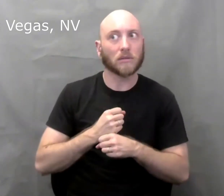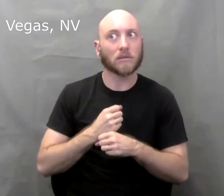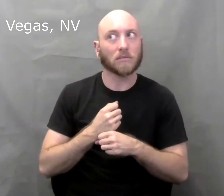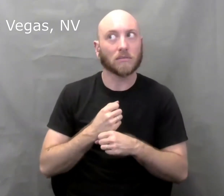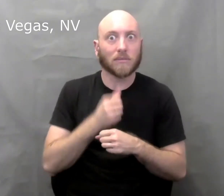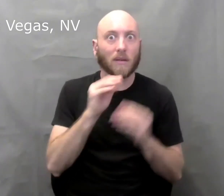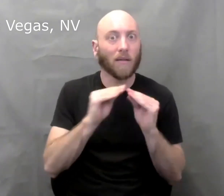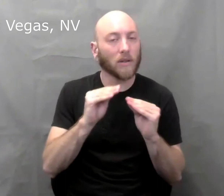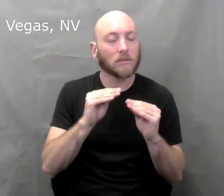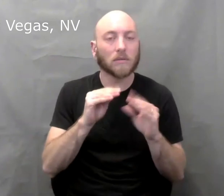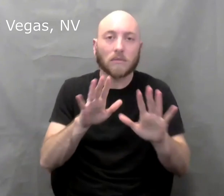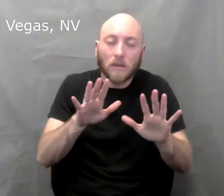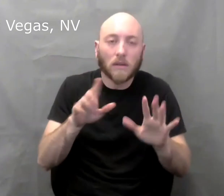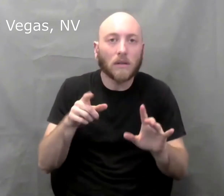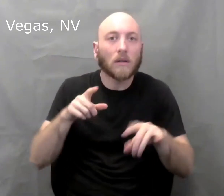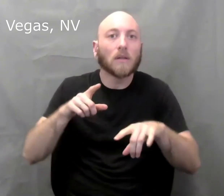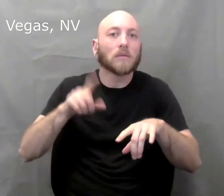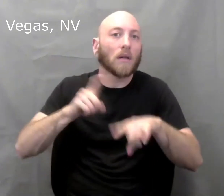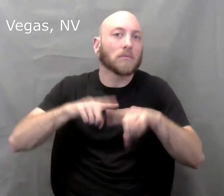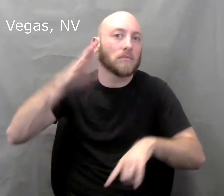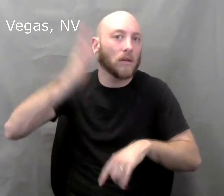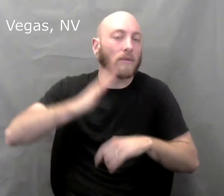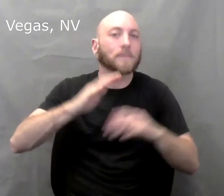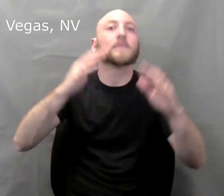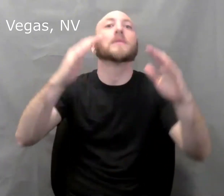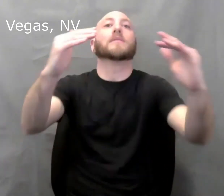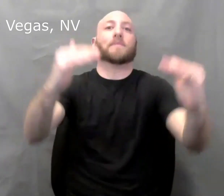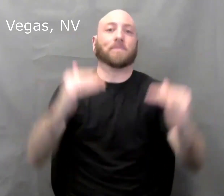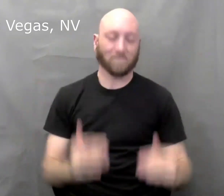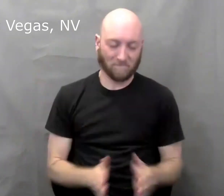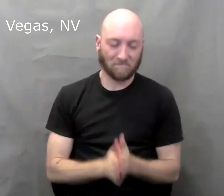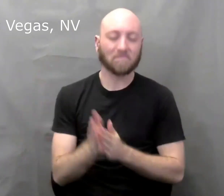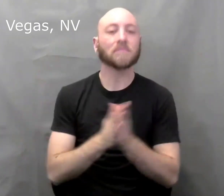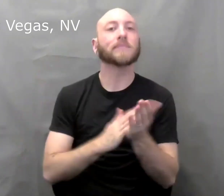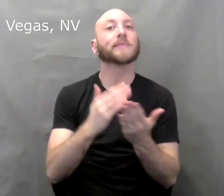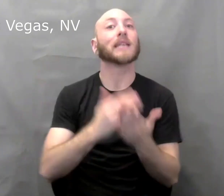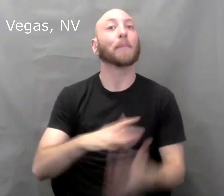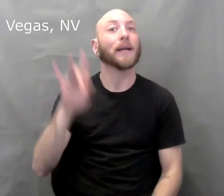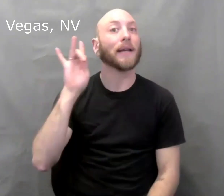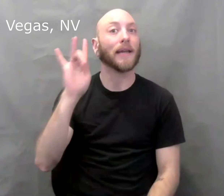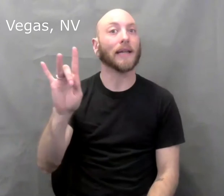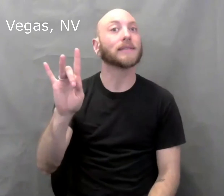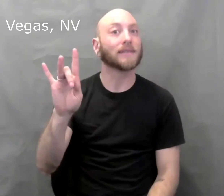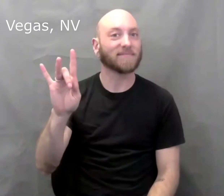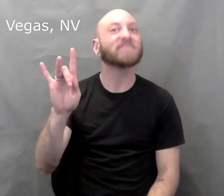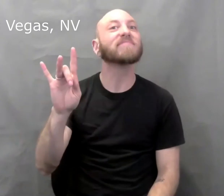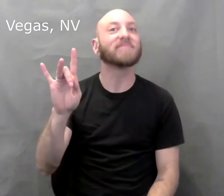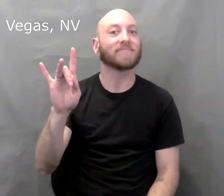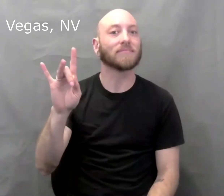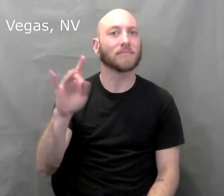So I get to step 8, right? And I pretty much already have my list of